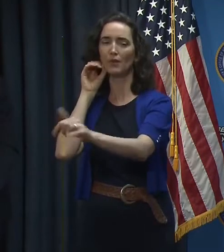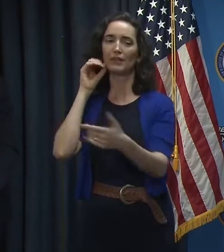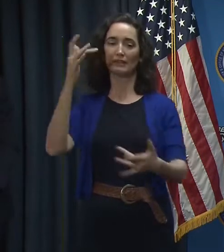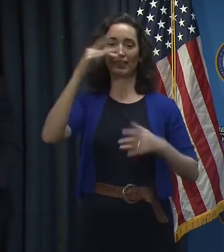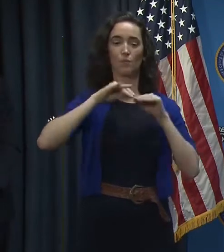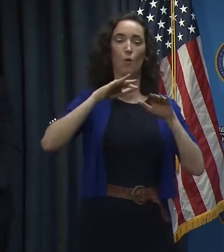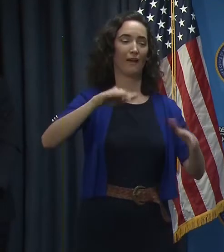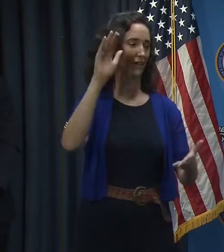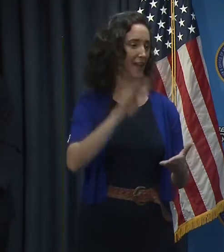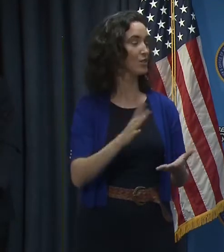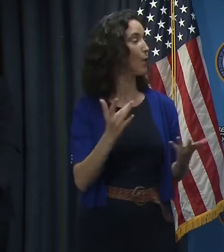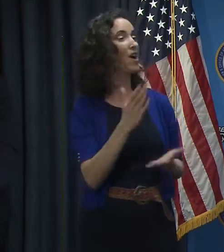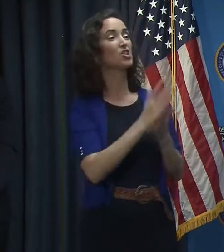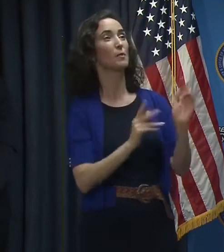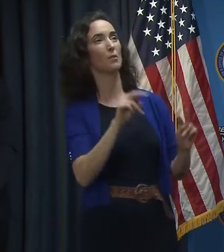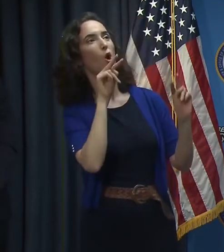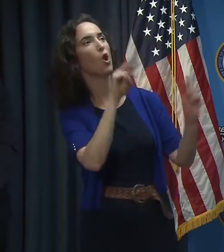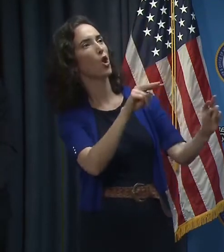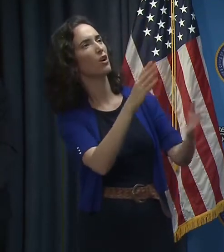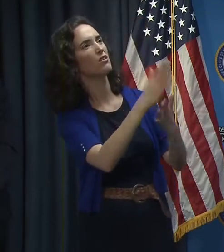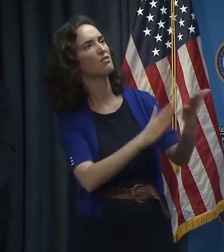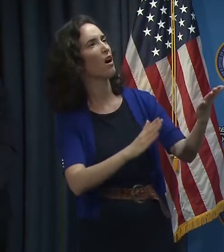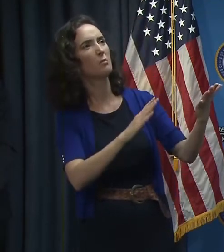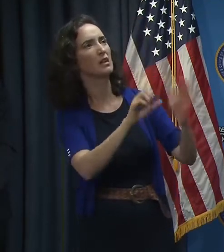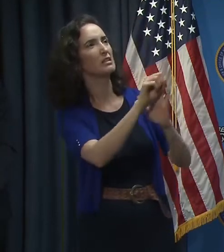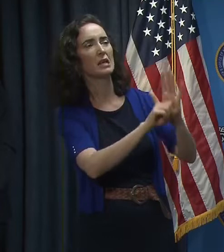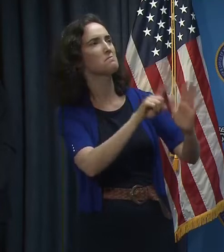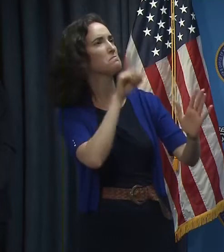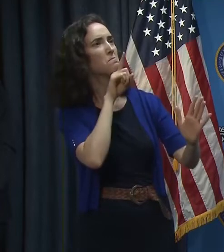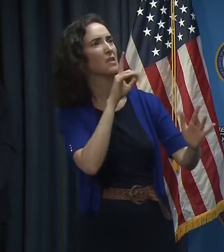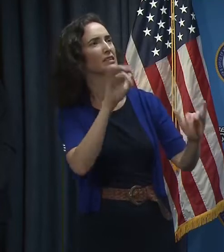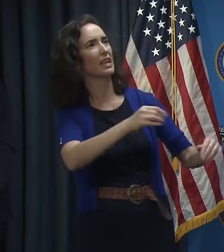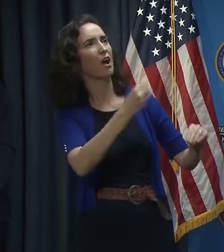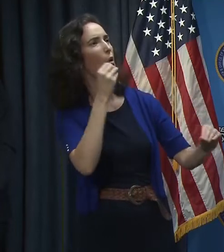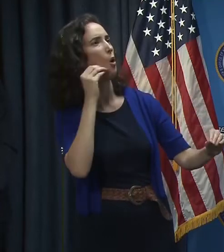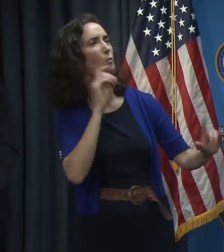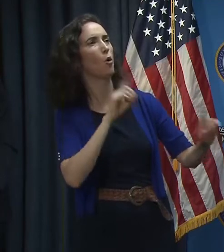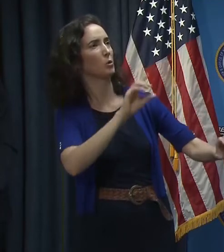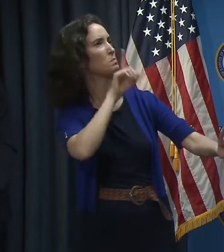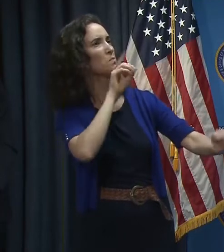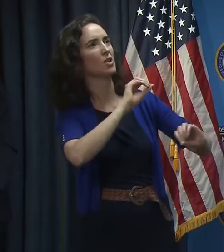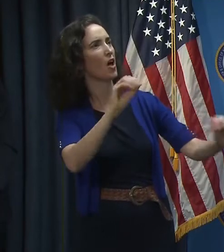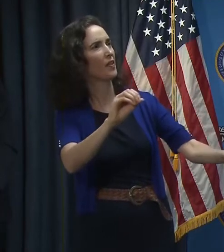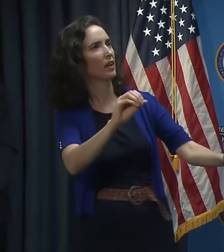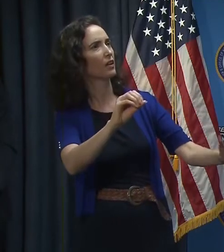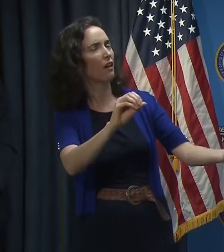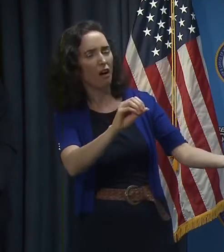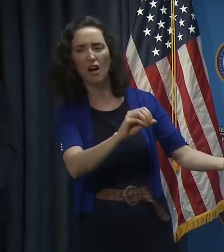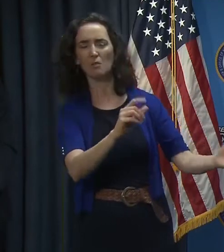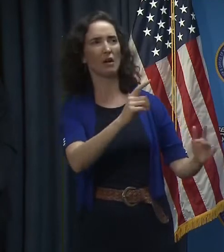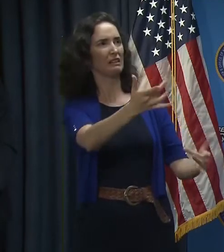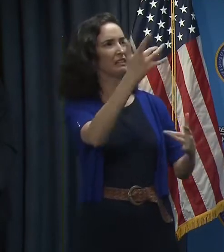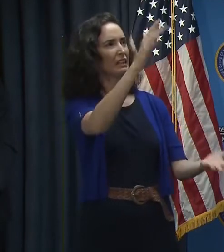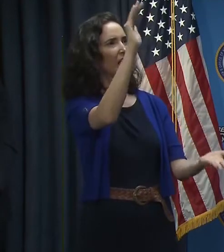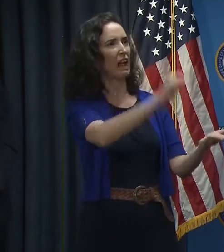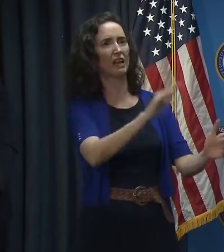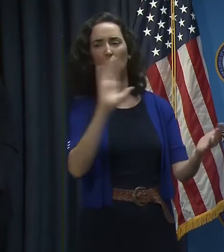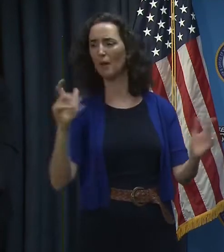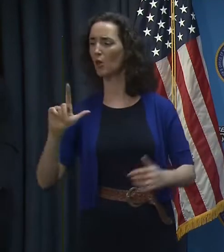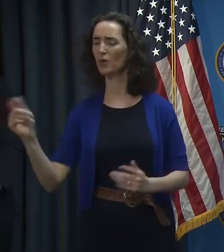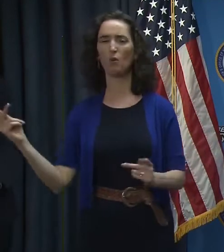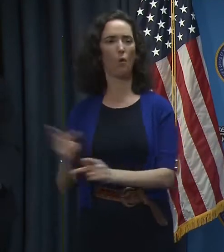stay-at-home order and say, boy, they got a lot fewer cases than Louisiana. Why is that? Yeah, well, first of all,